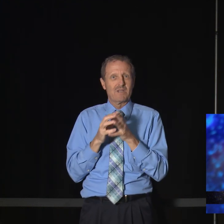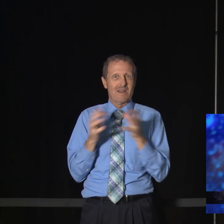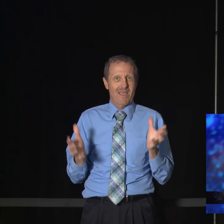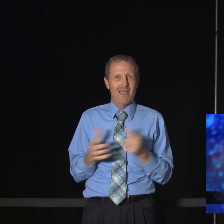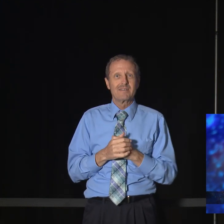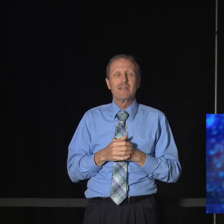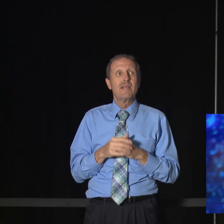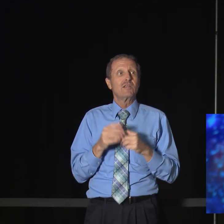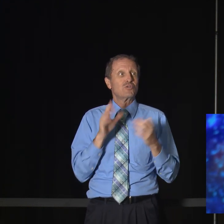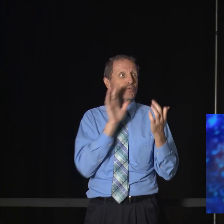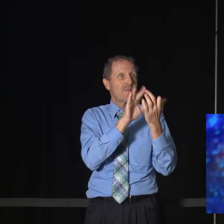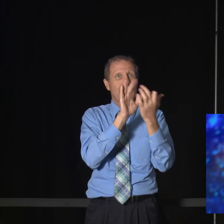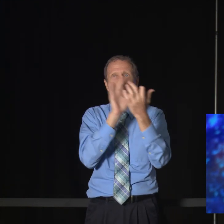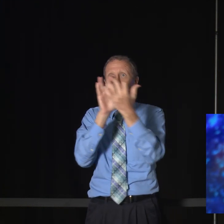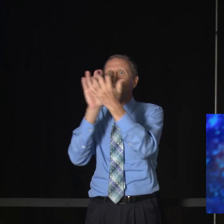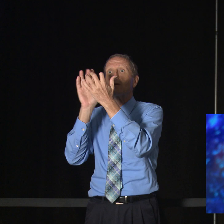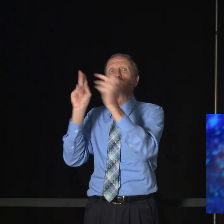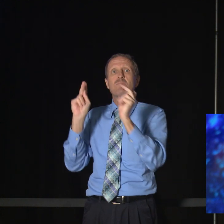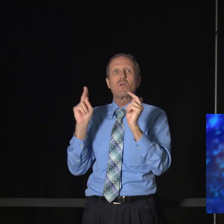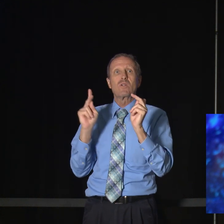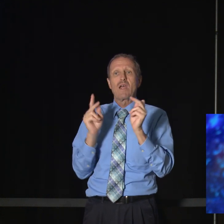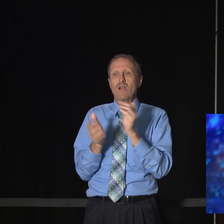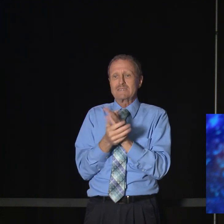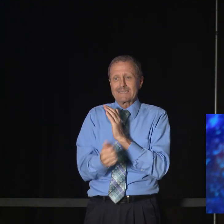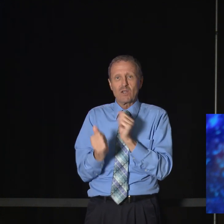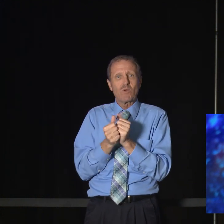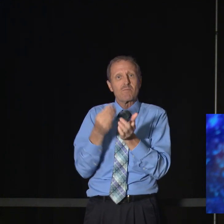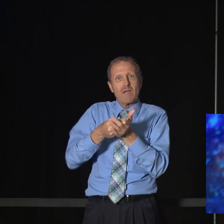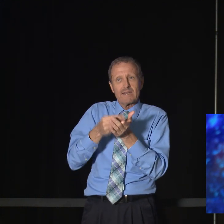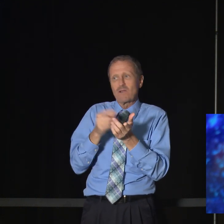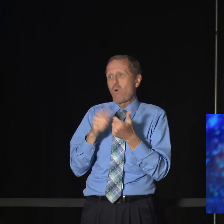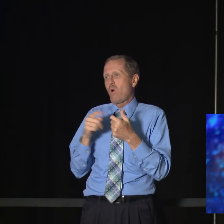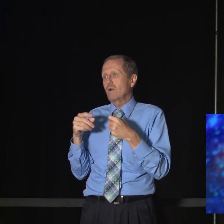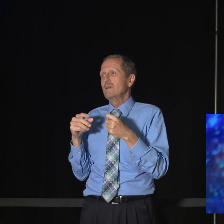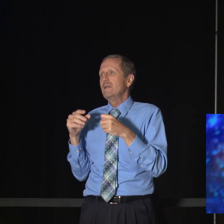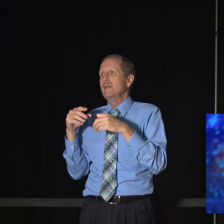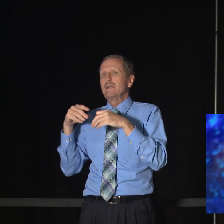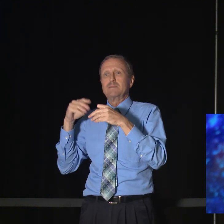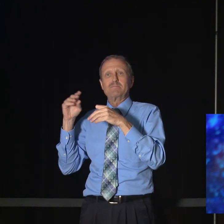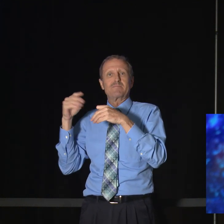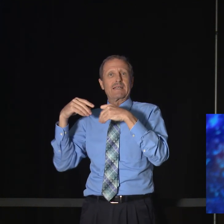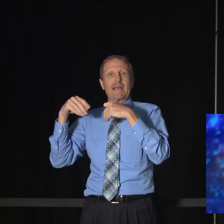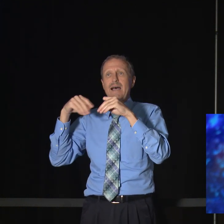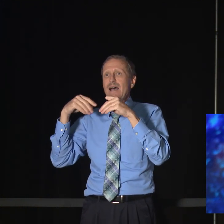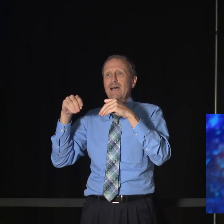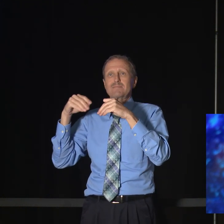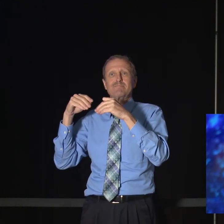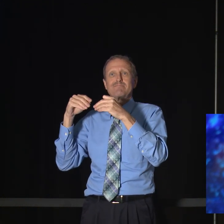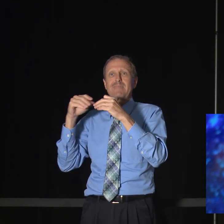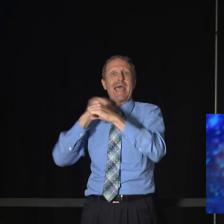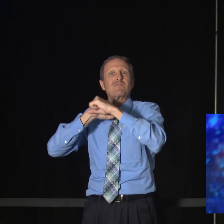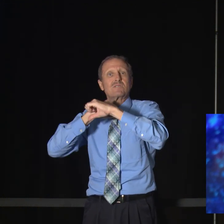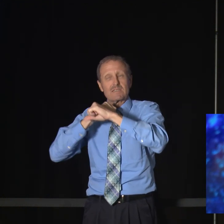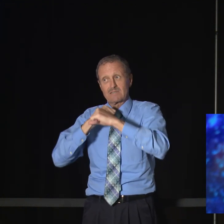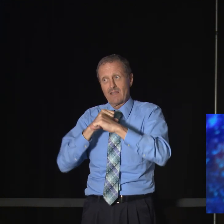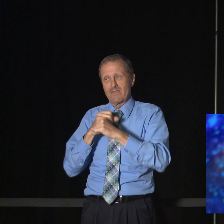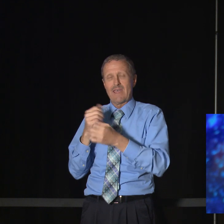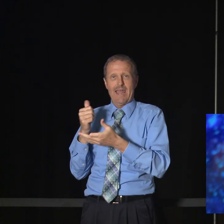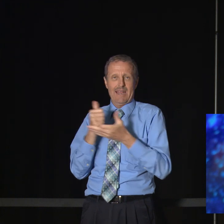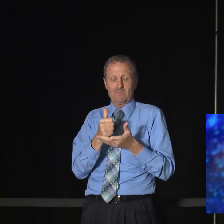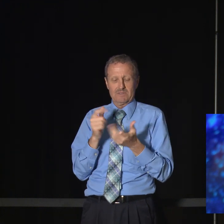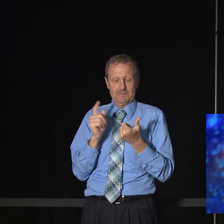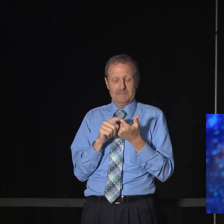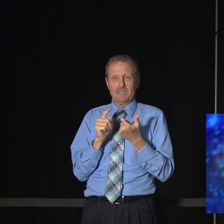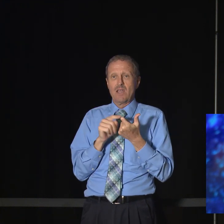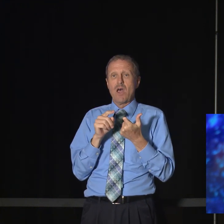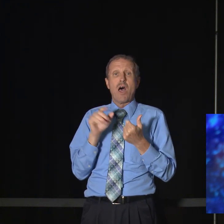like, being able to network with other people who do well at finances or marketing, that is so helpful. So that's the first thing that you'll get, networking. Now, the